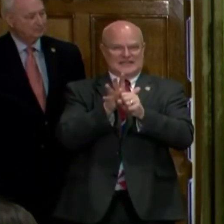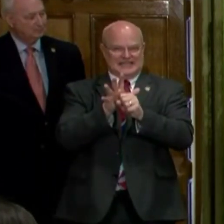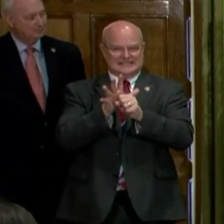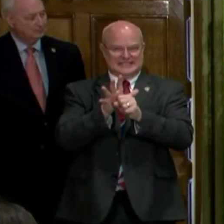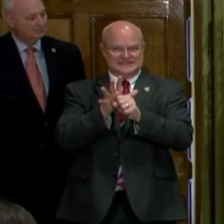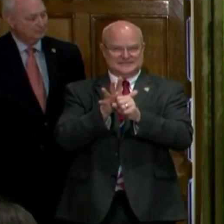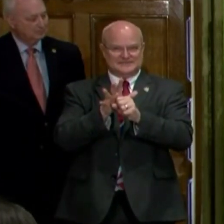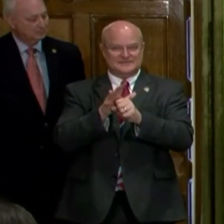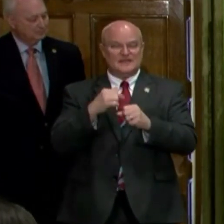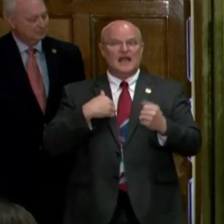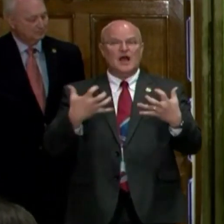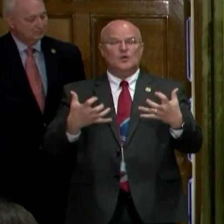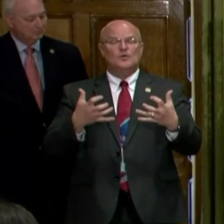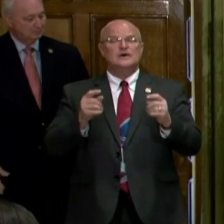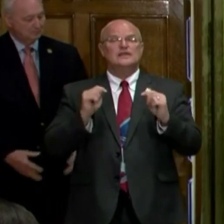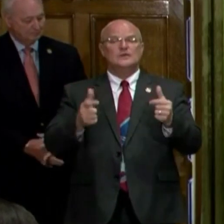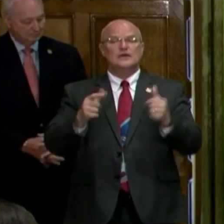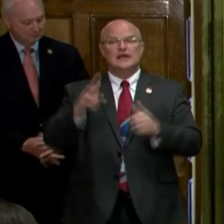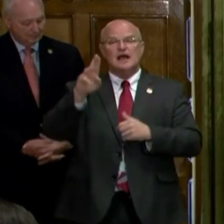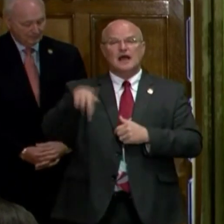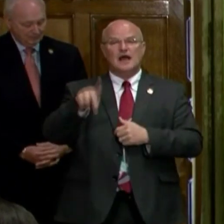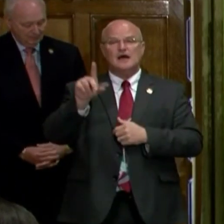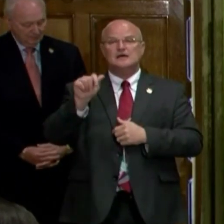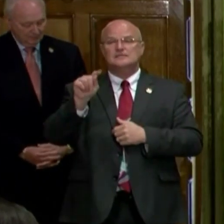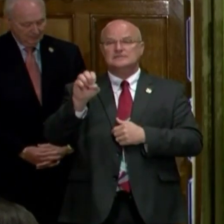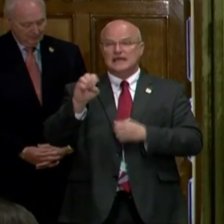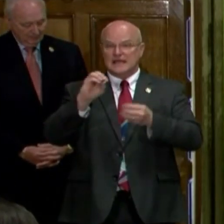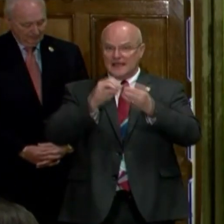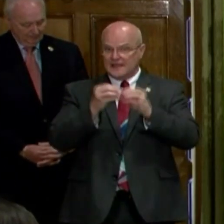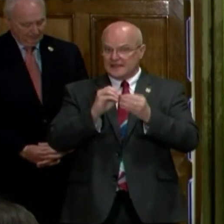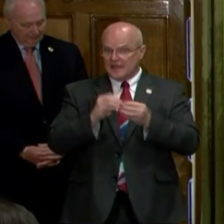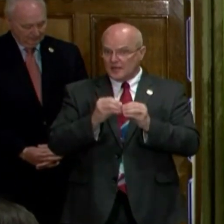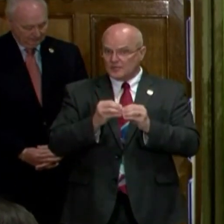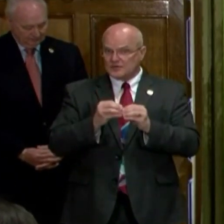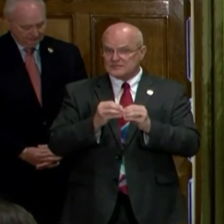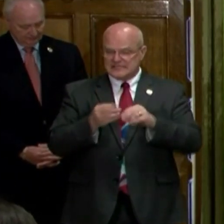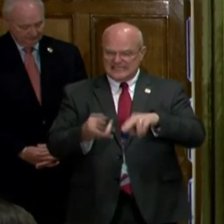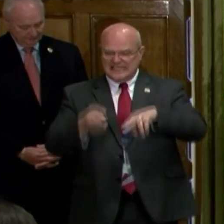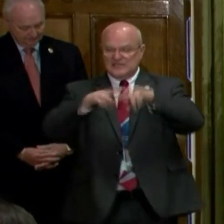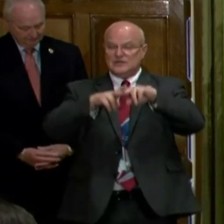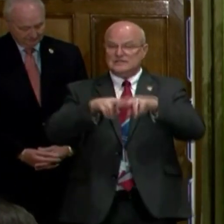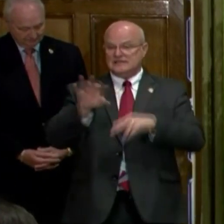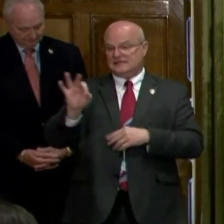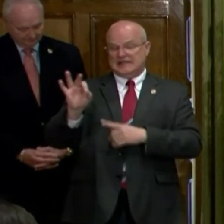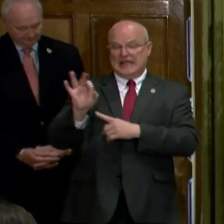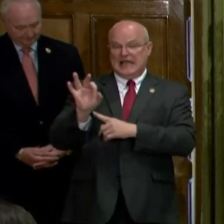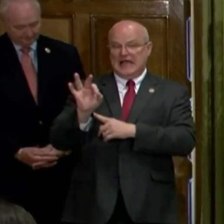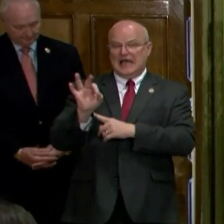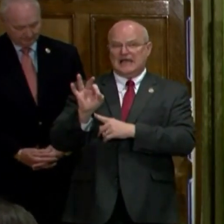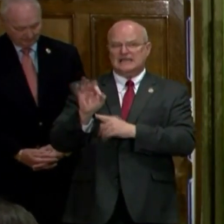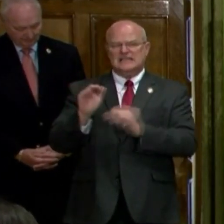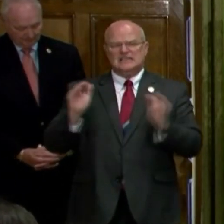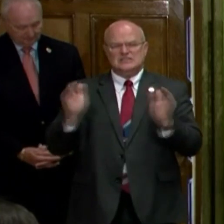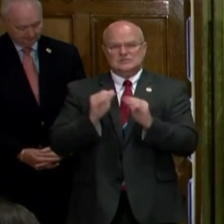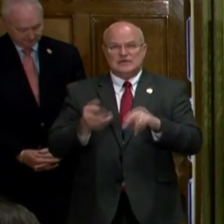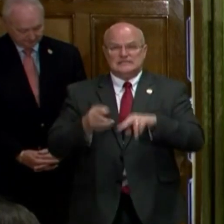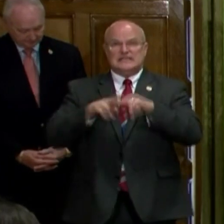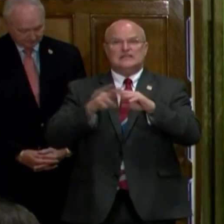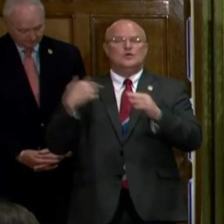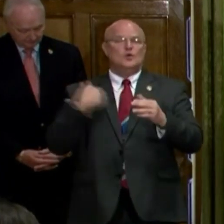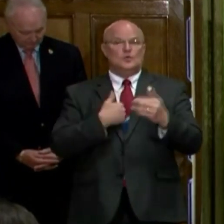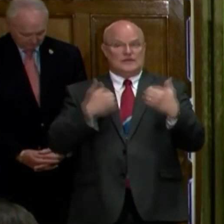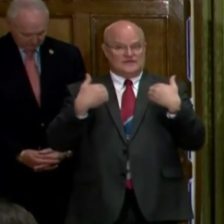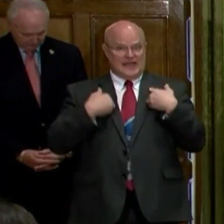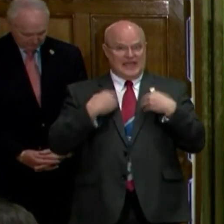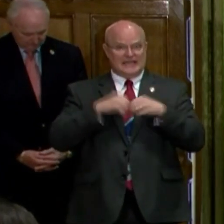COVID-19. I want to give a quick update on the numbers. An increase of 9 is the smallest increase that we've